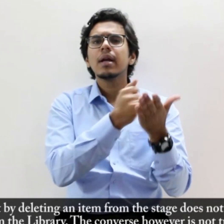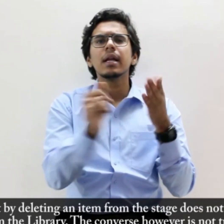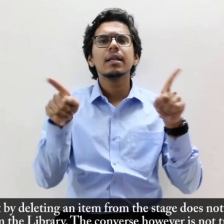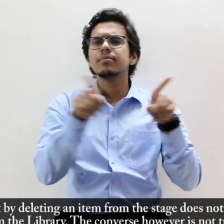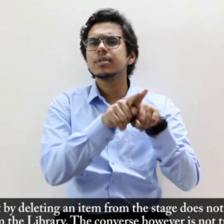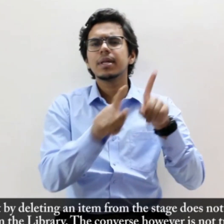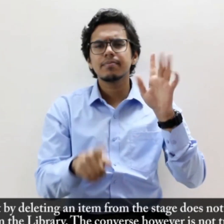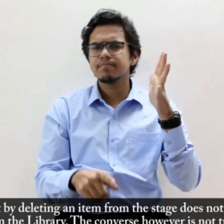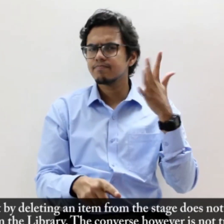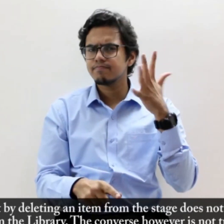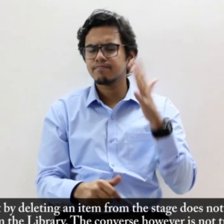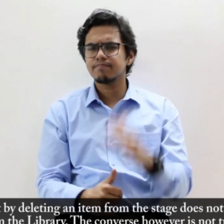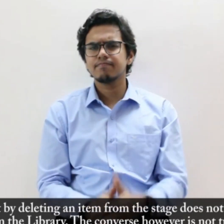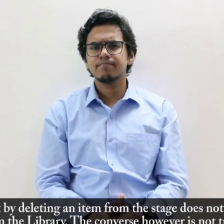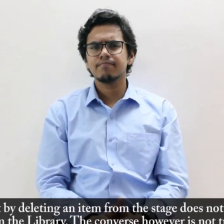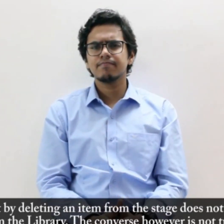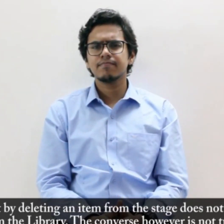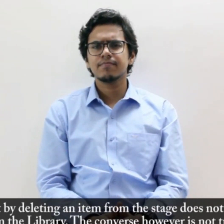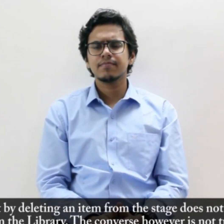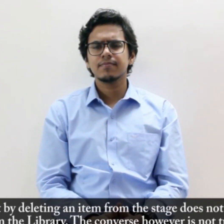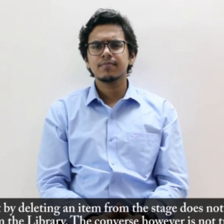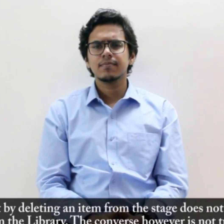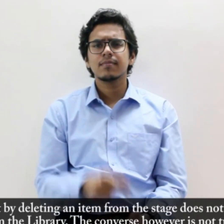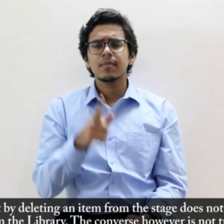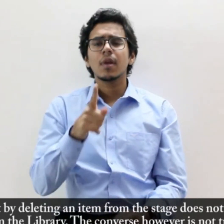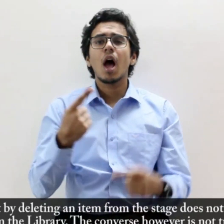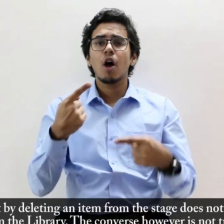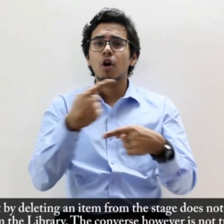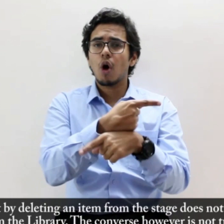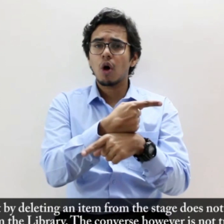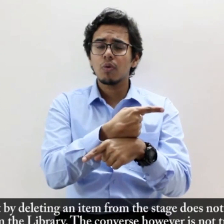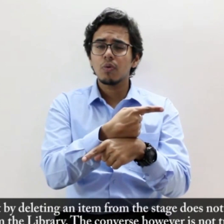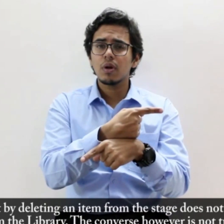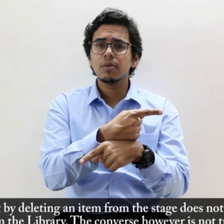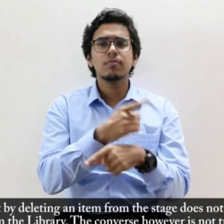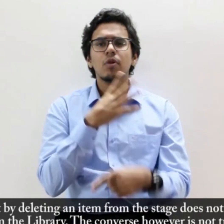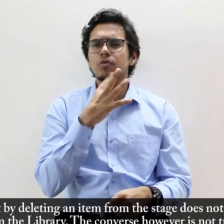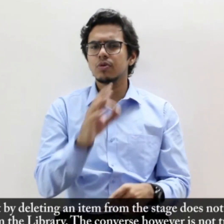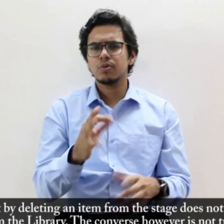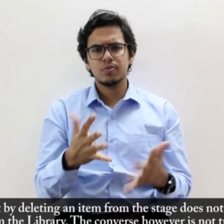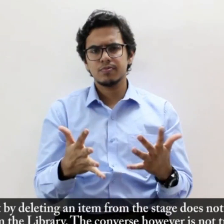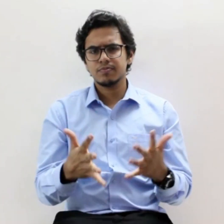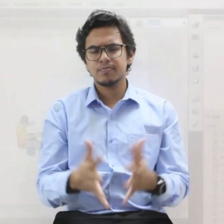Remember that by deleting an item from the stage does not delete